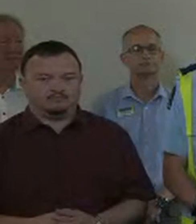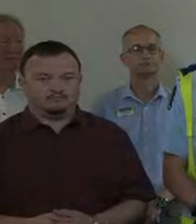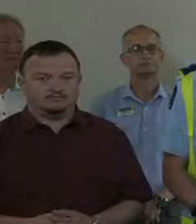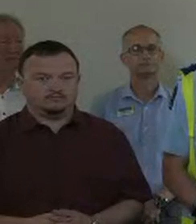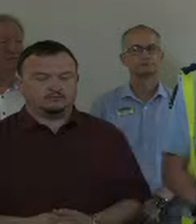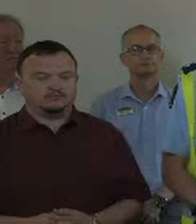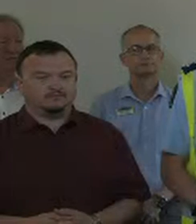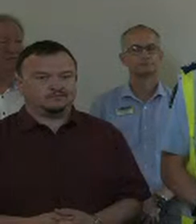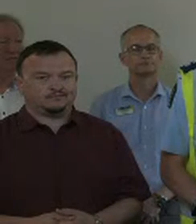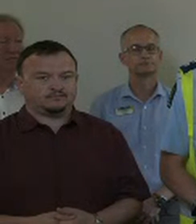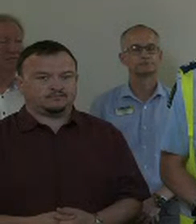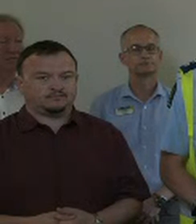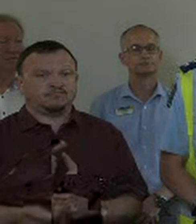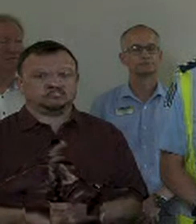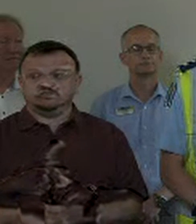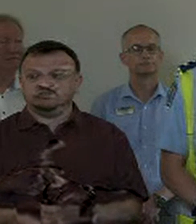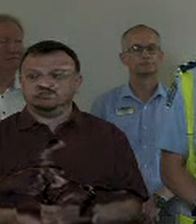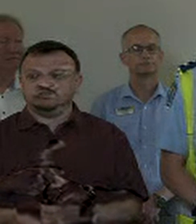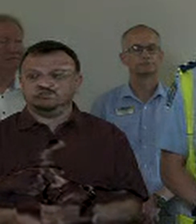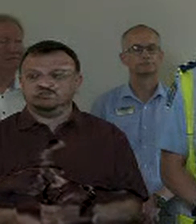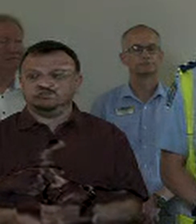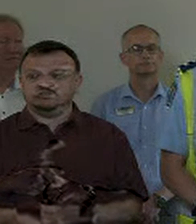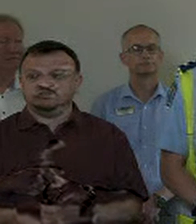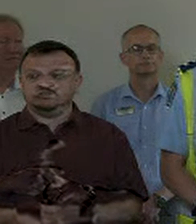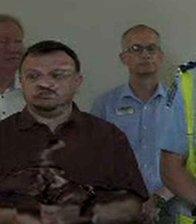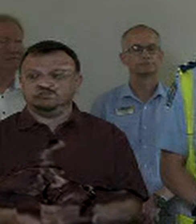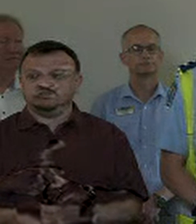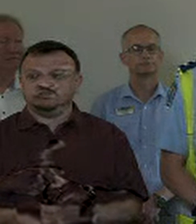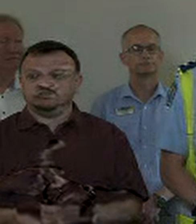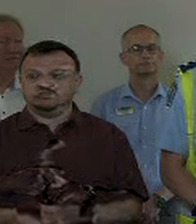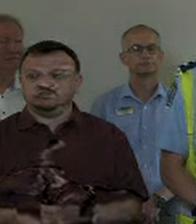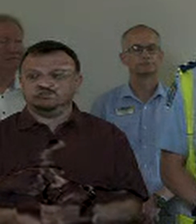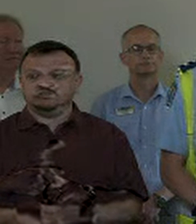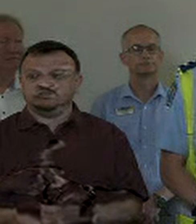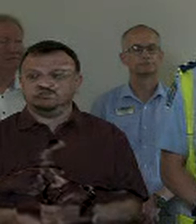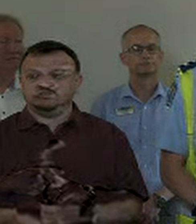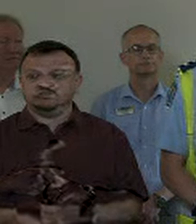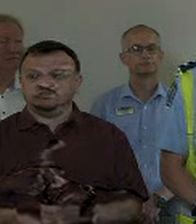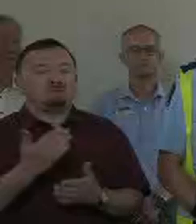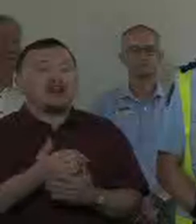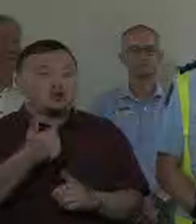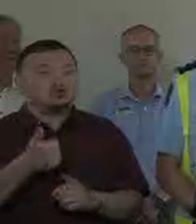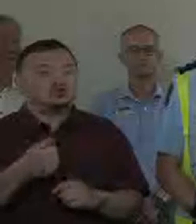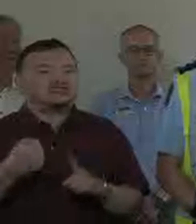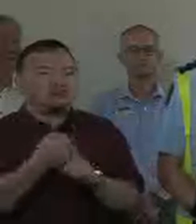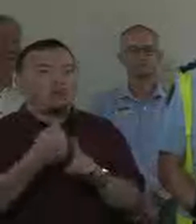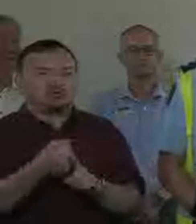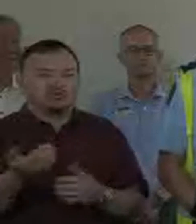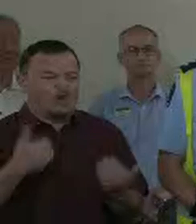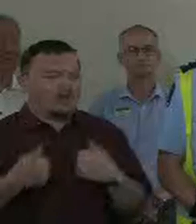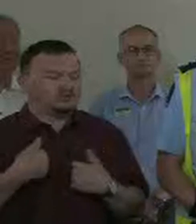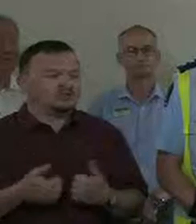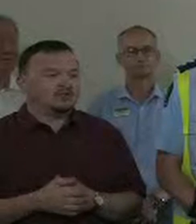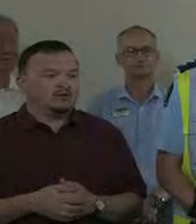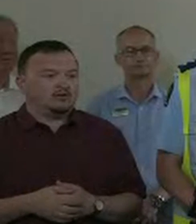In addition, the support we're being provided when we go around our evacuation processes is greatly appreciated. We are evacuating